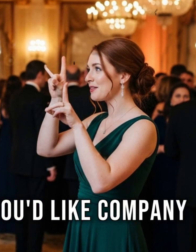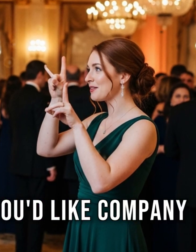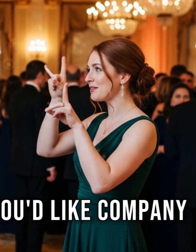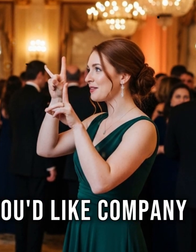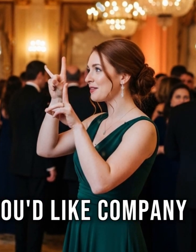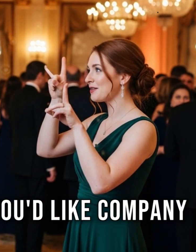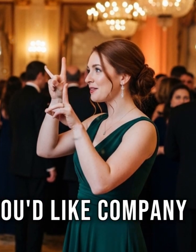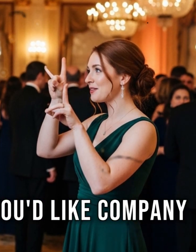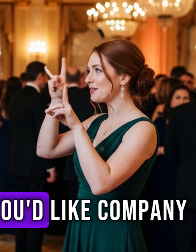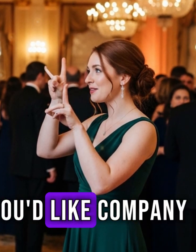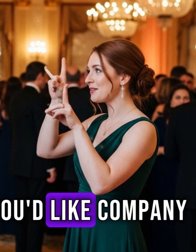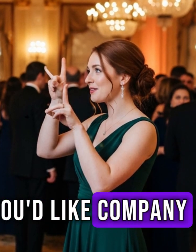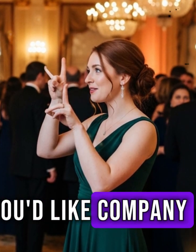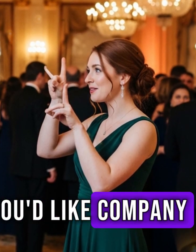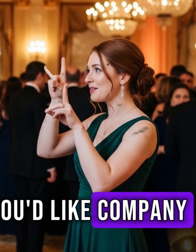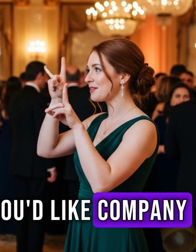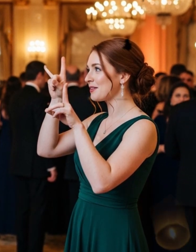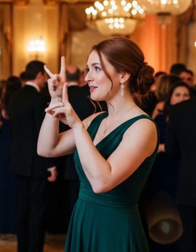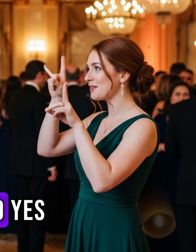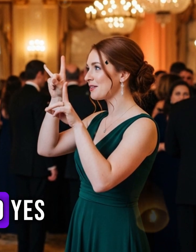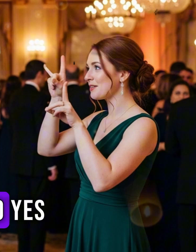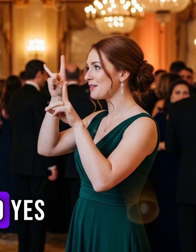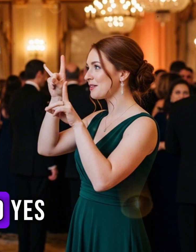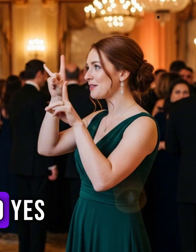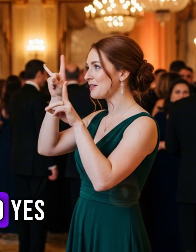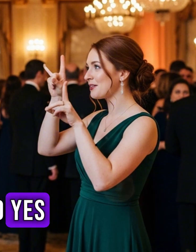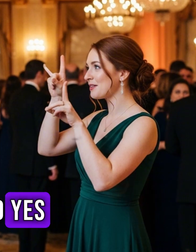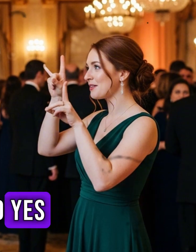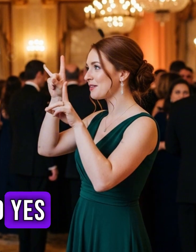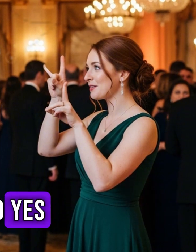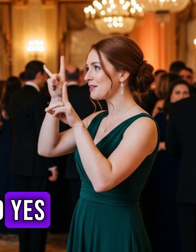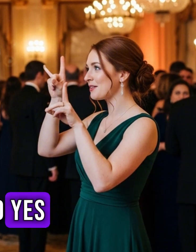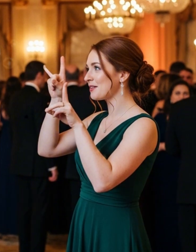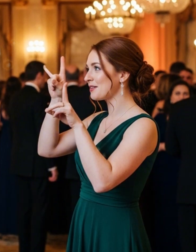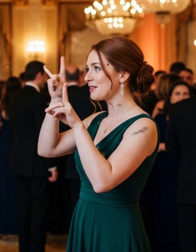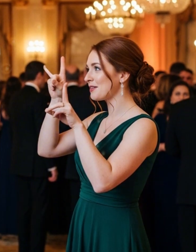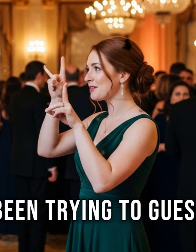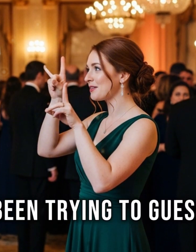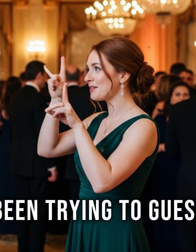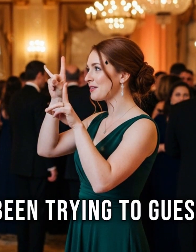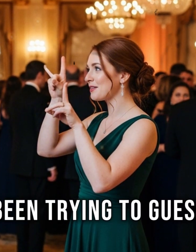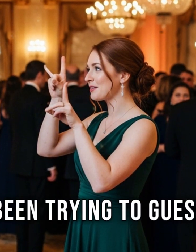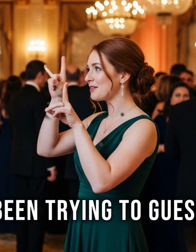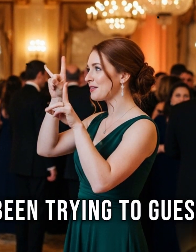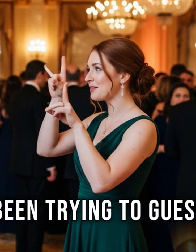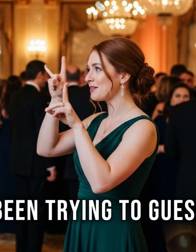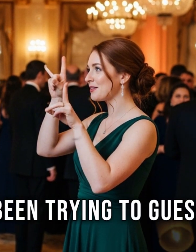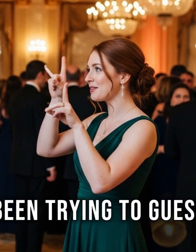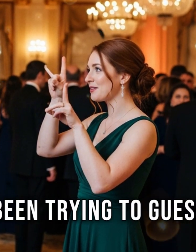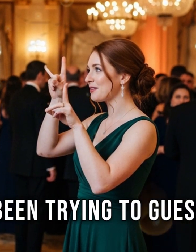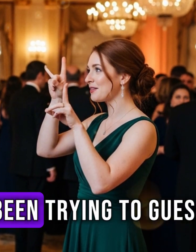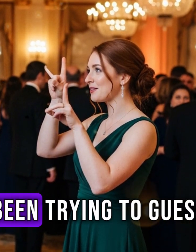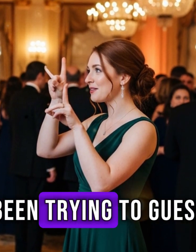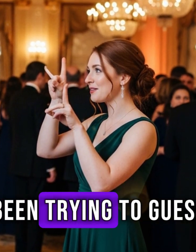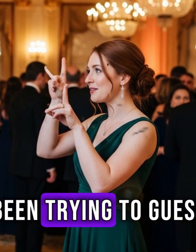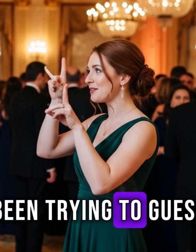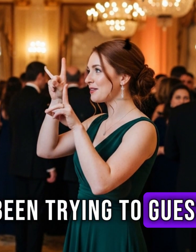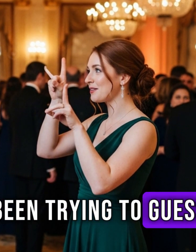signed. "If you'd like company." "God, yes." Julian signed. "I've been trying to guess